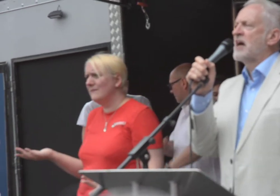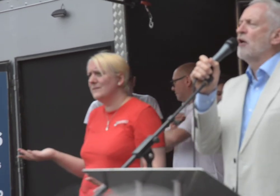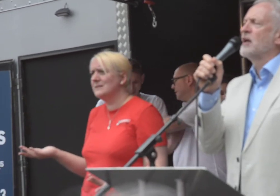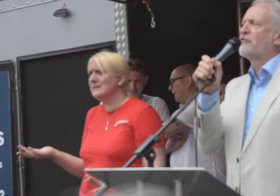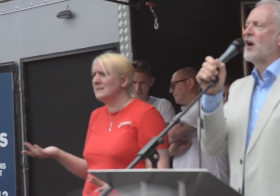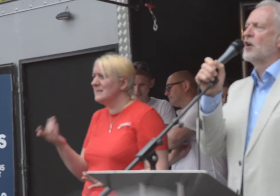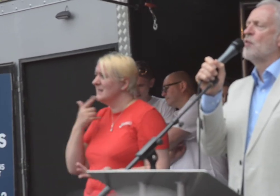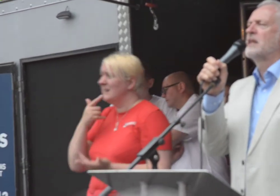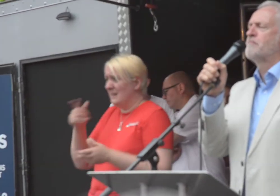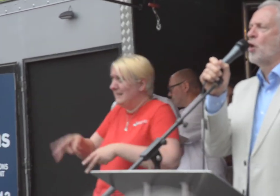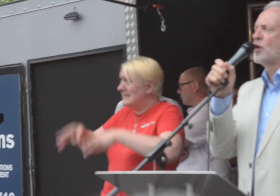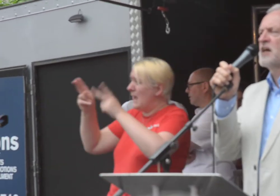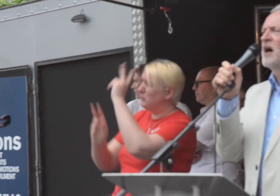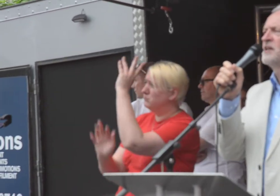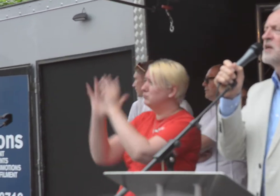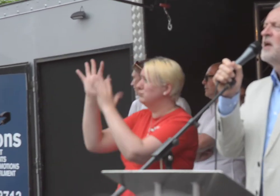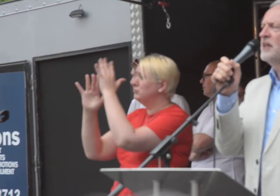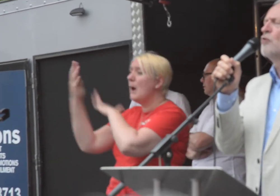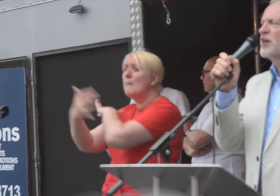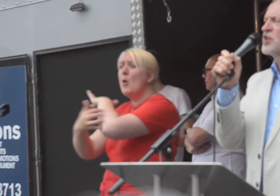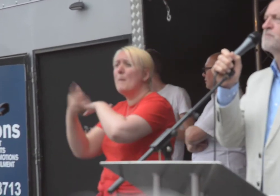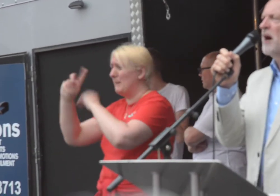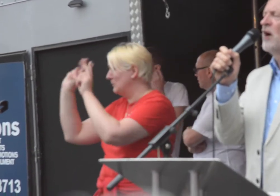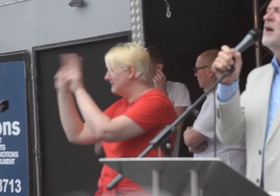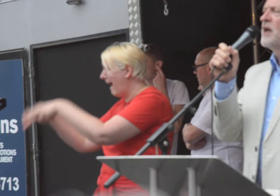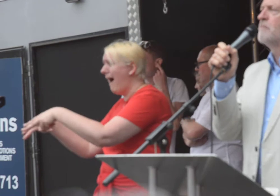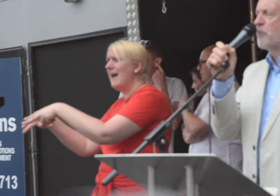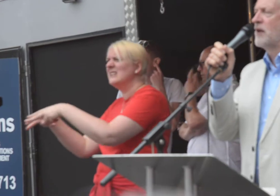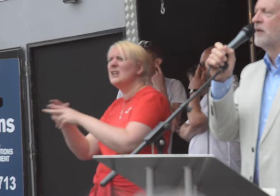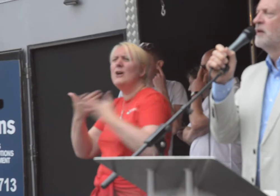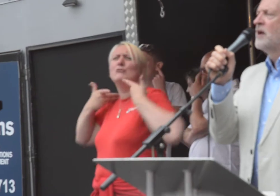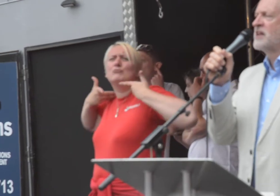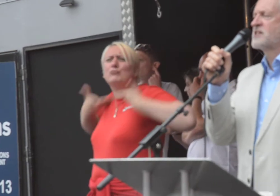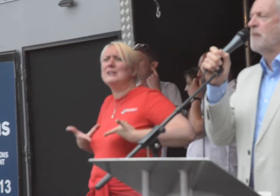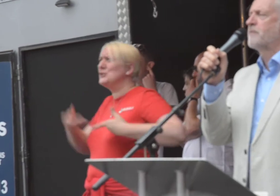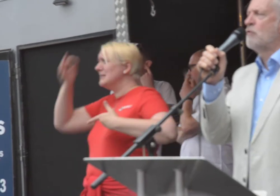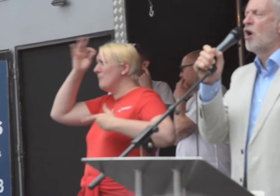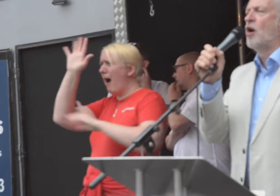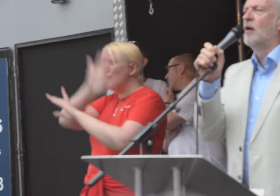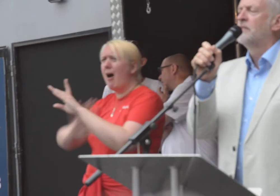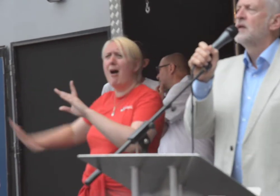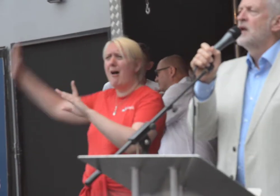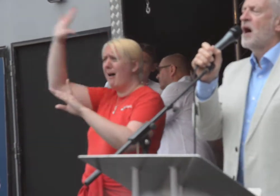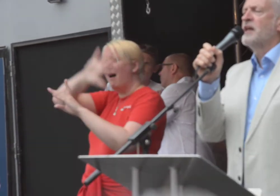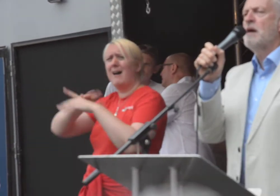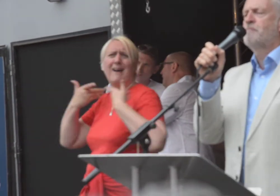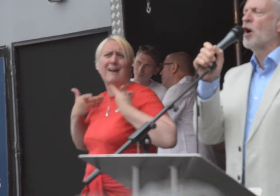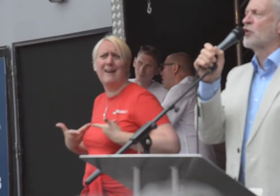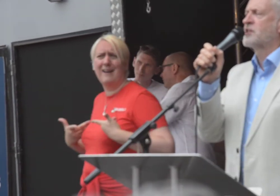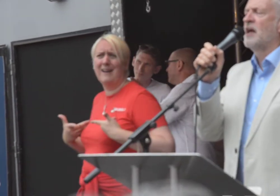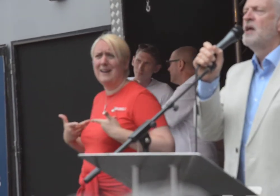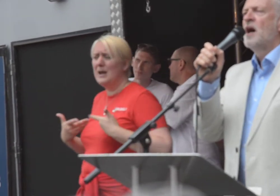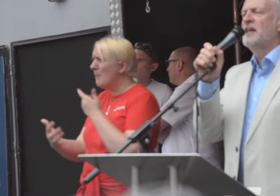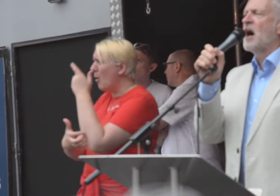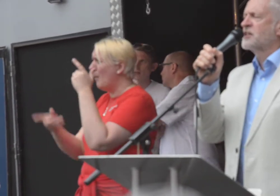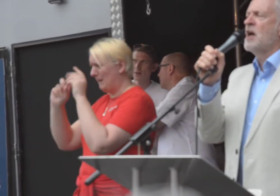A towering inferno where the poor died in the richest borough in Britain. It's simply wrong. And the